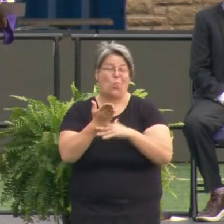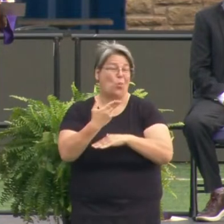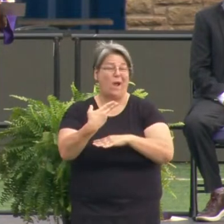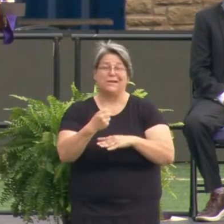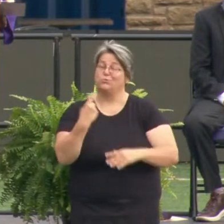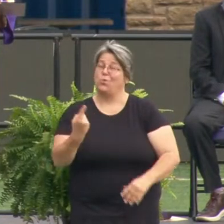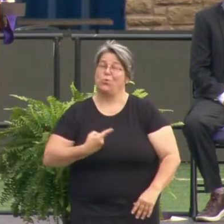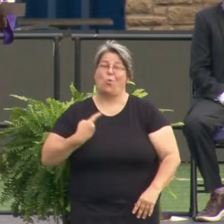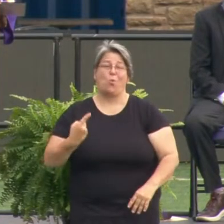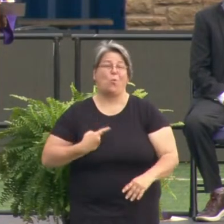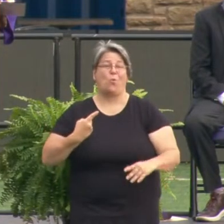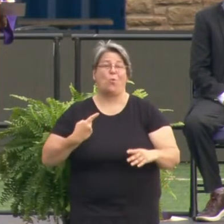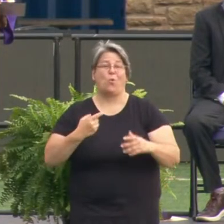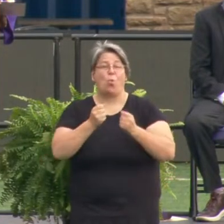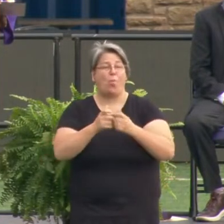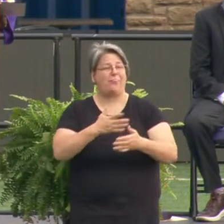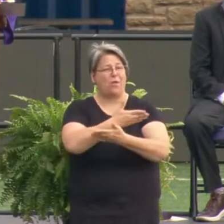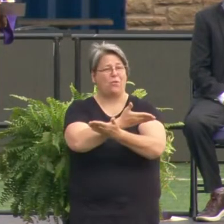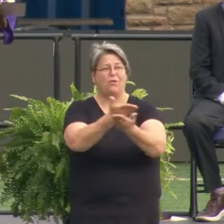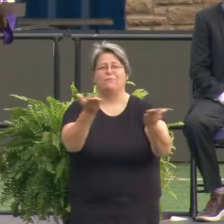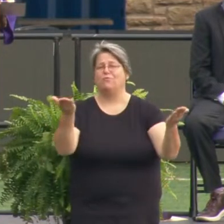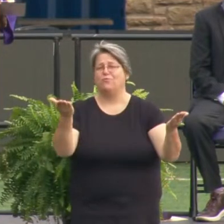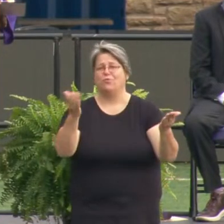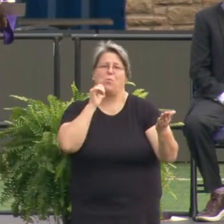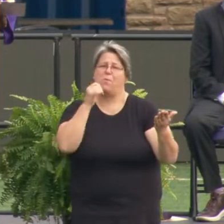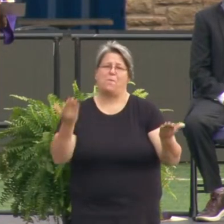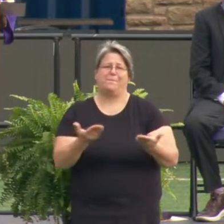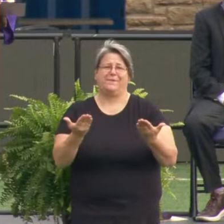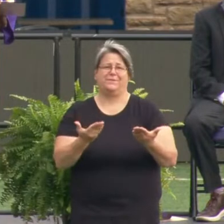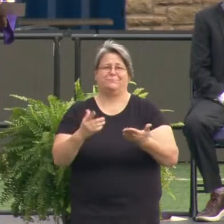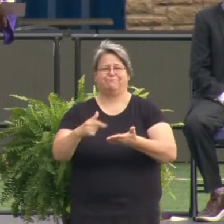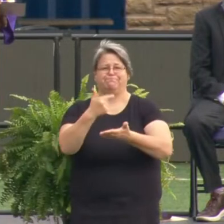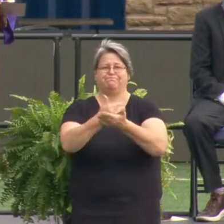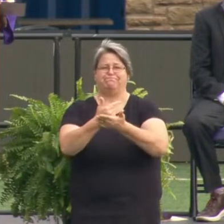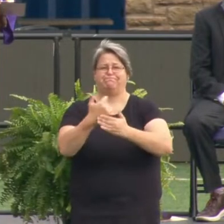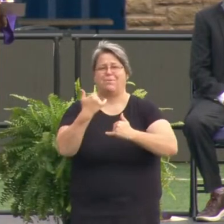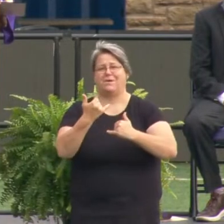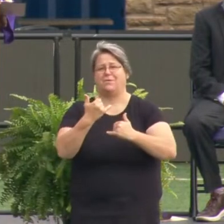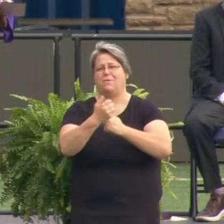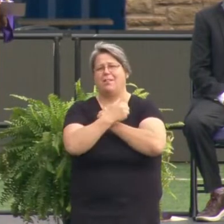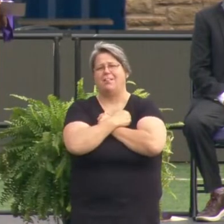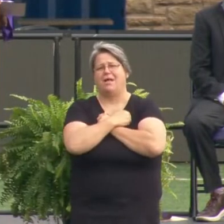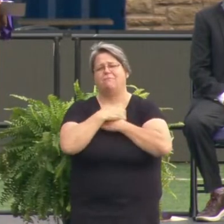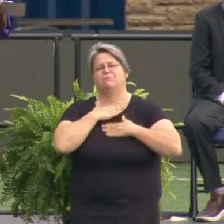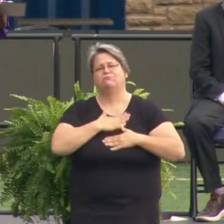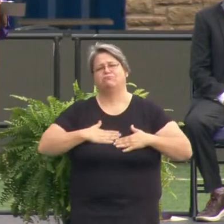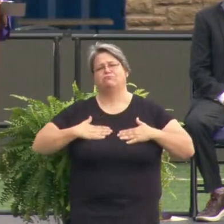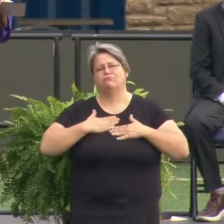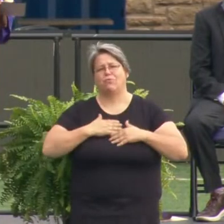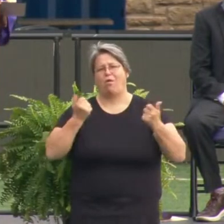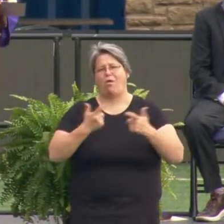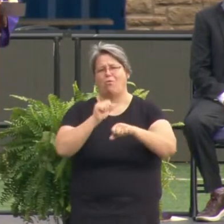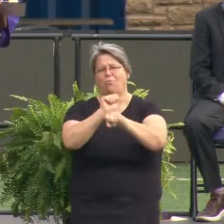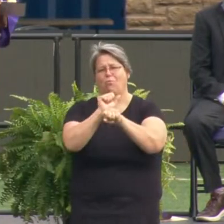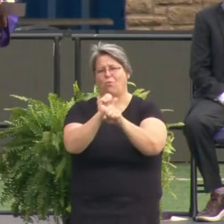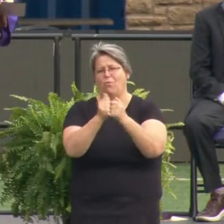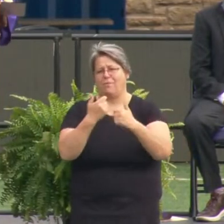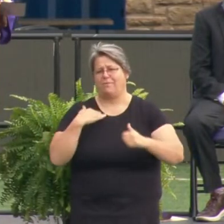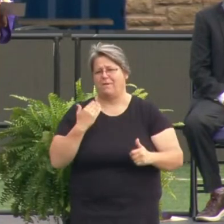alone, and without you all, we would not be here right now. You are loved and appreciated.